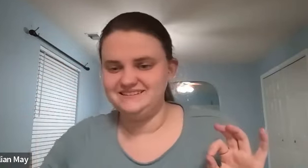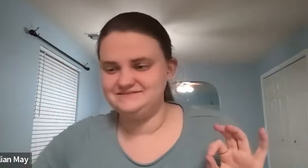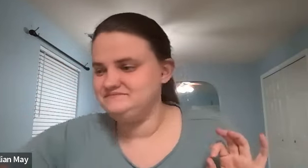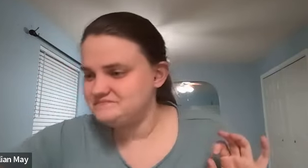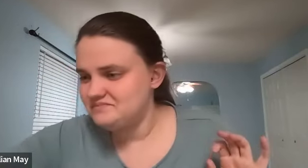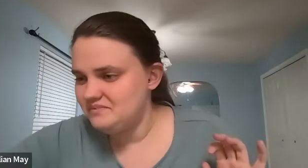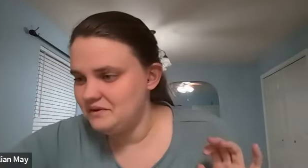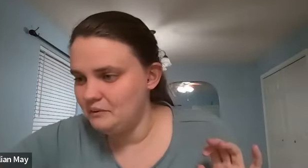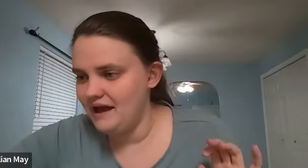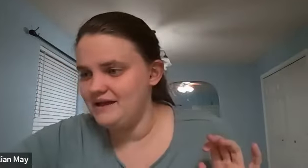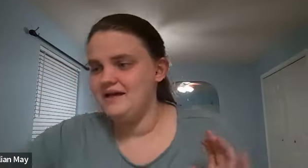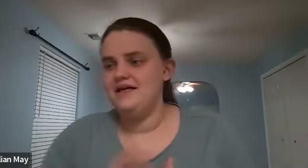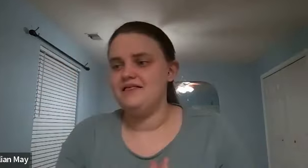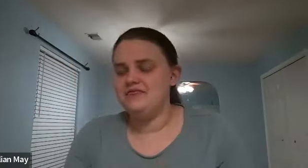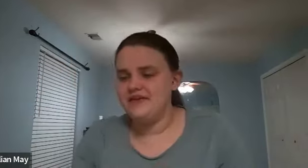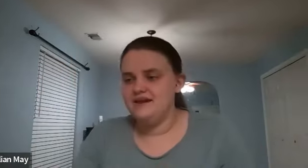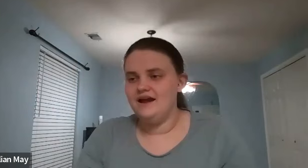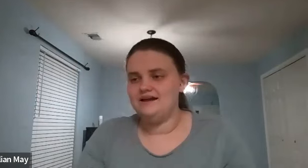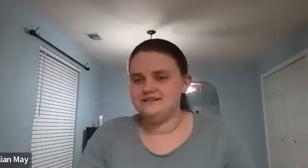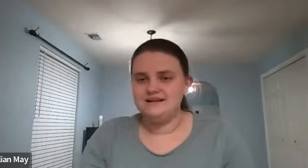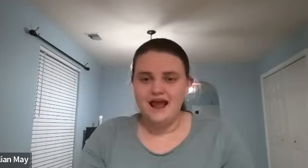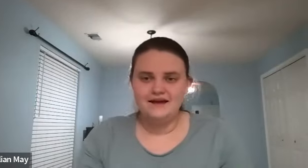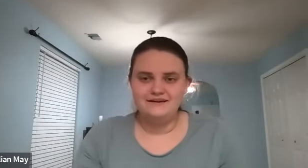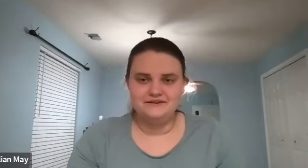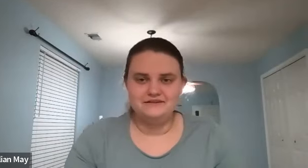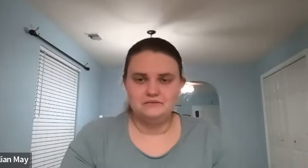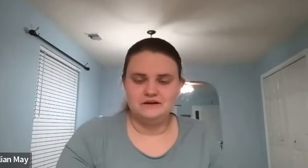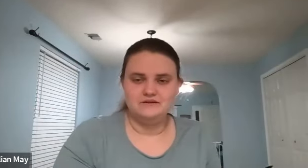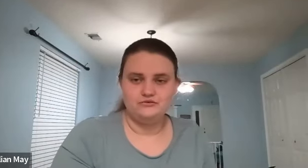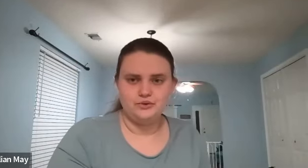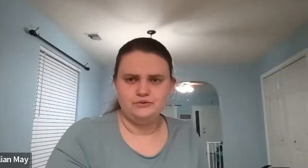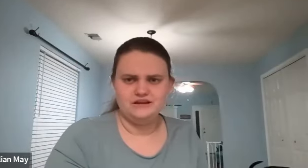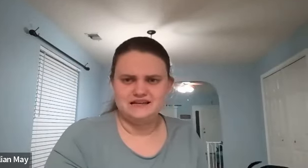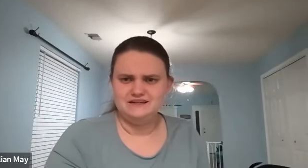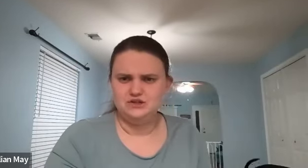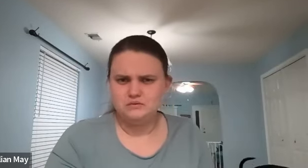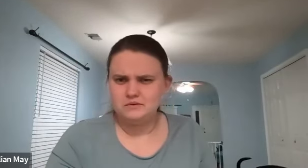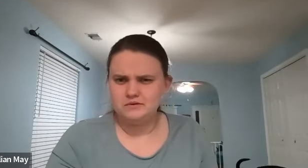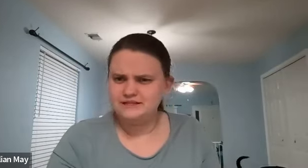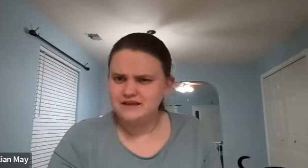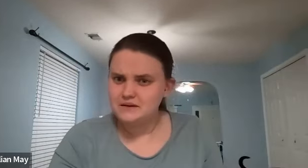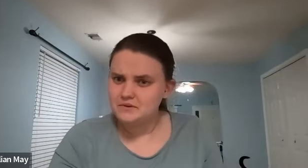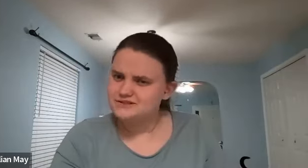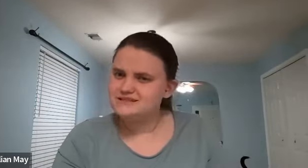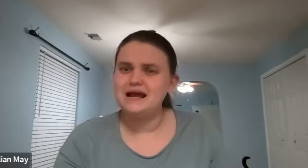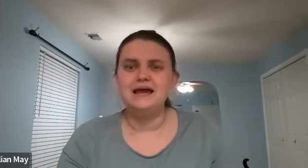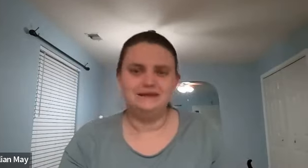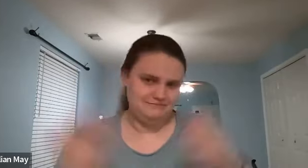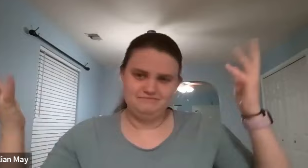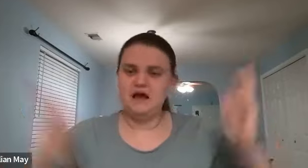Good. Okay. Then I decided to add a fun little one of rude because I don't remember if we did that in emotions, and I'm